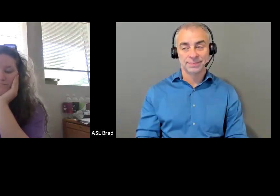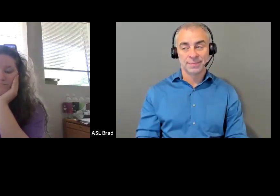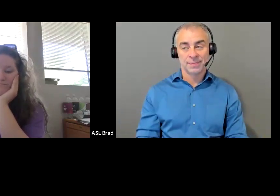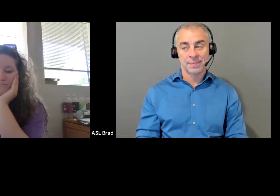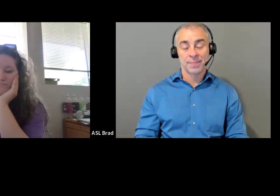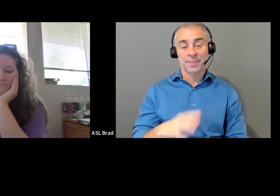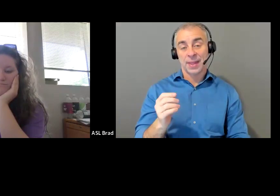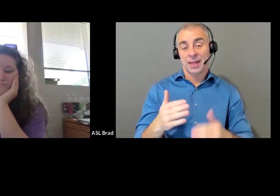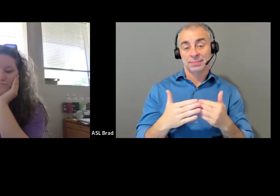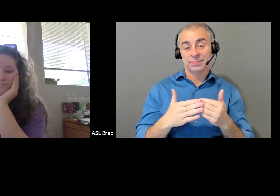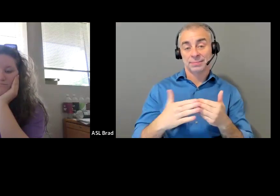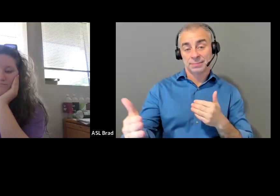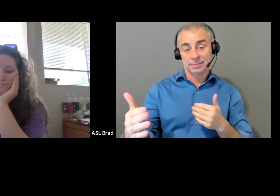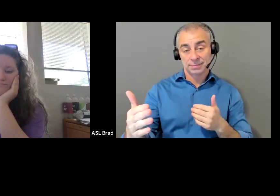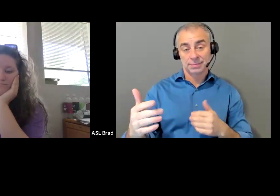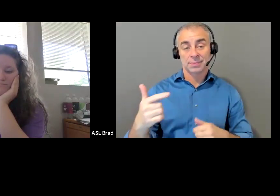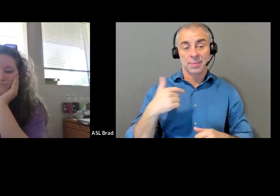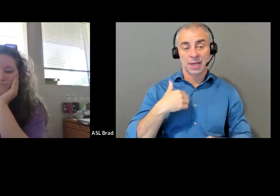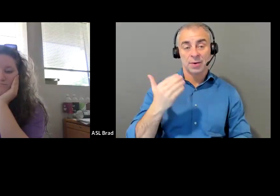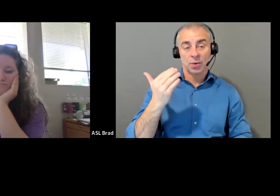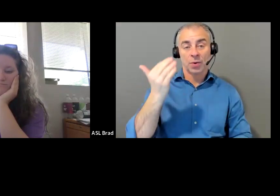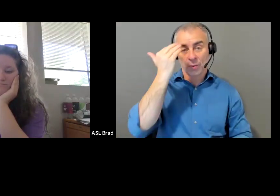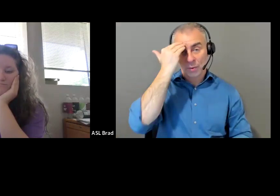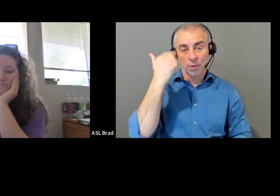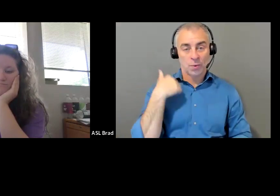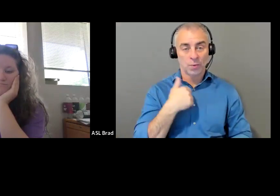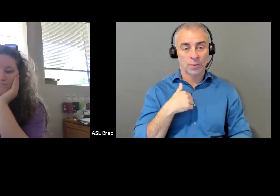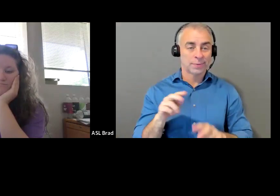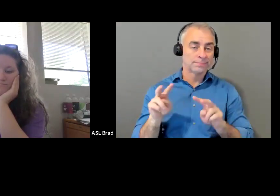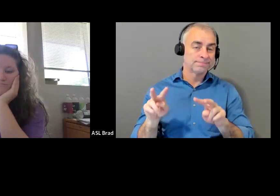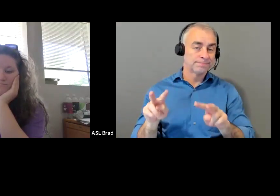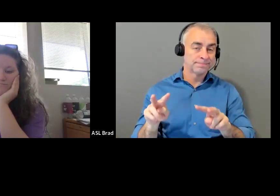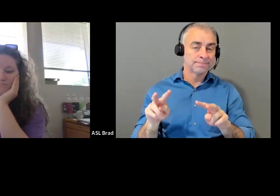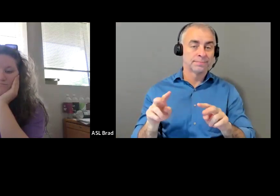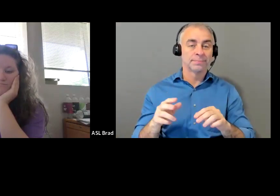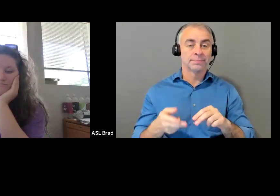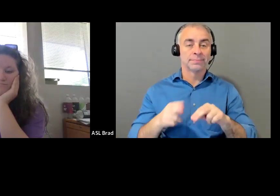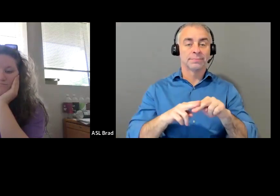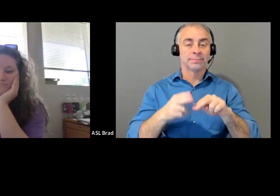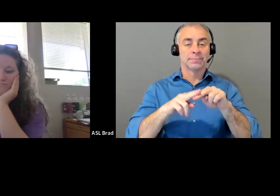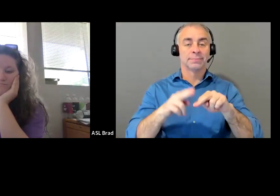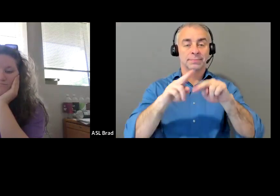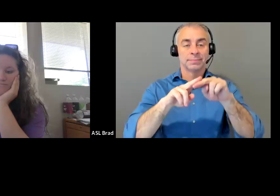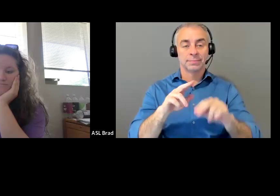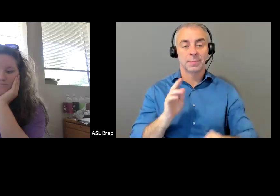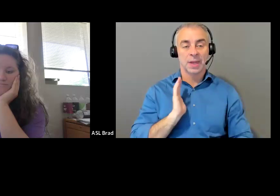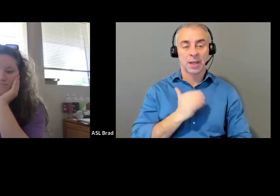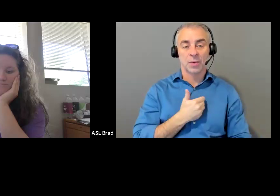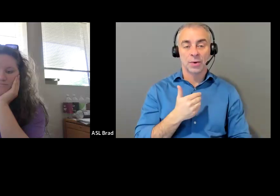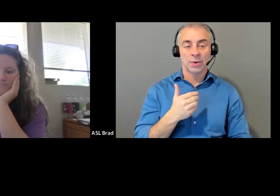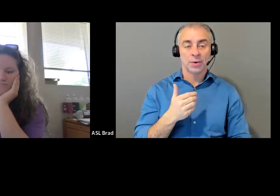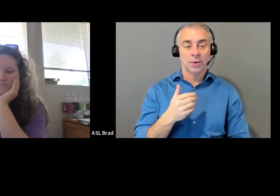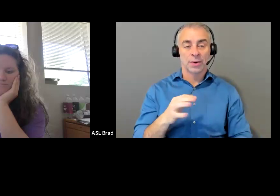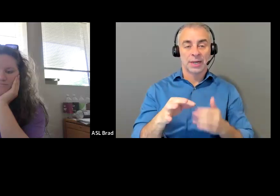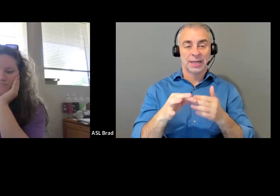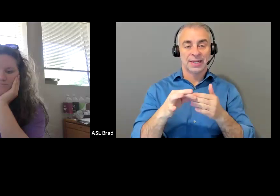And going forward, I know we'll be looking at ramping up our Lead